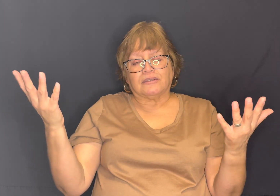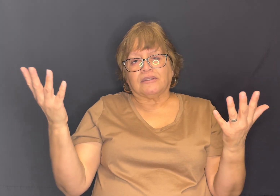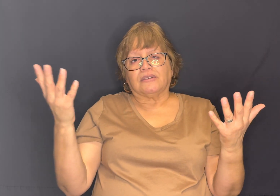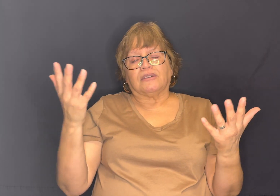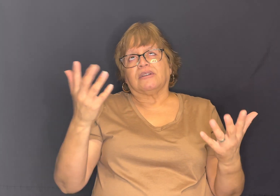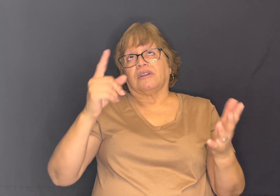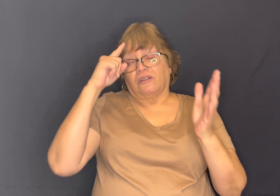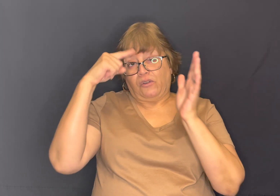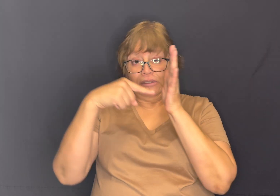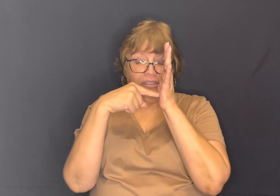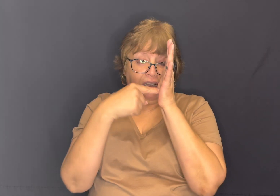Yeah, and it's going to be noisy.